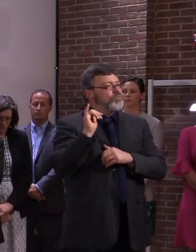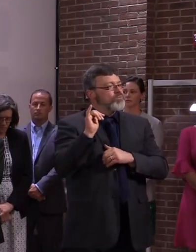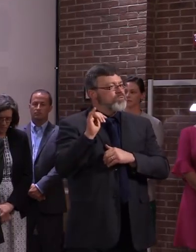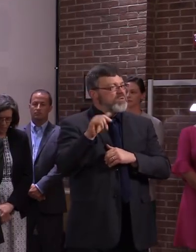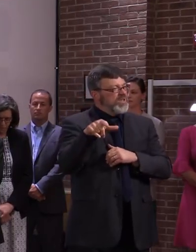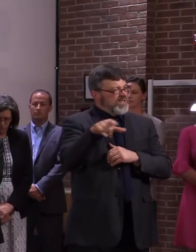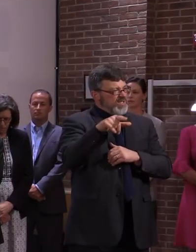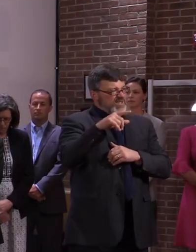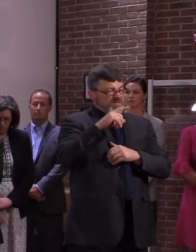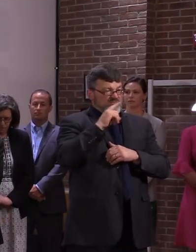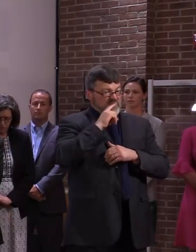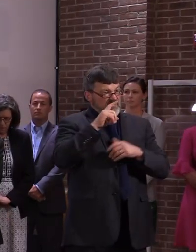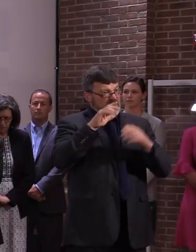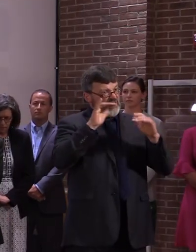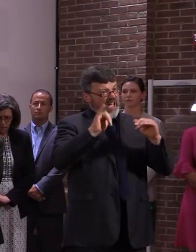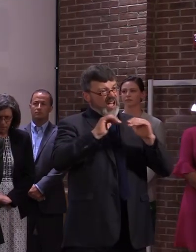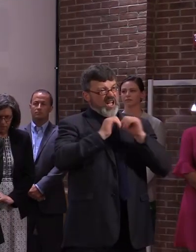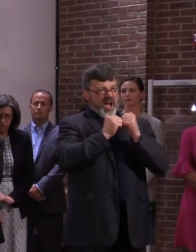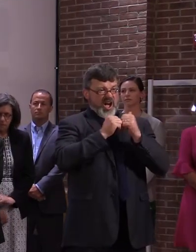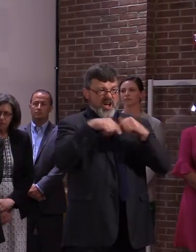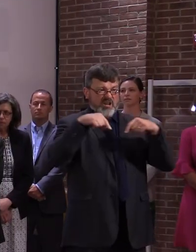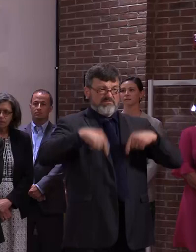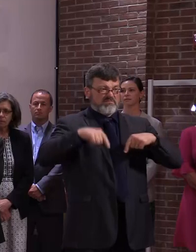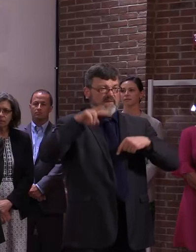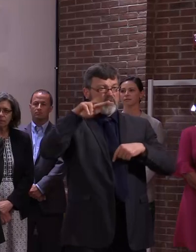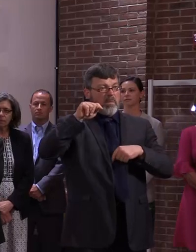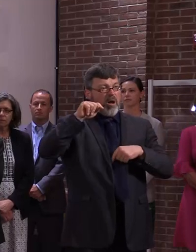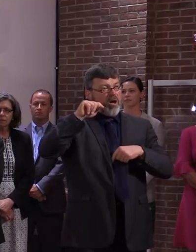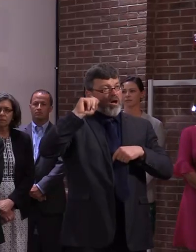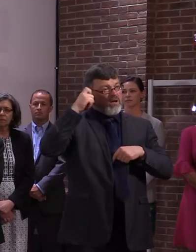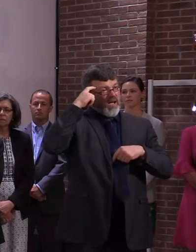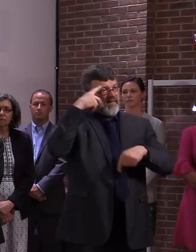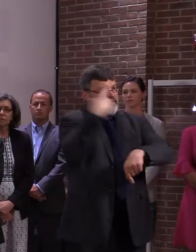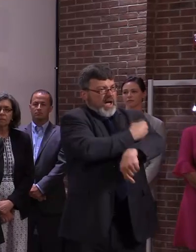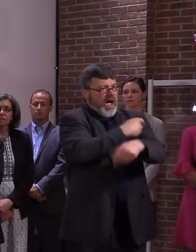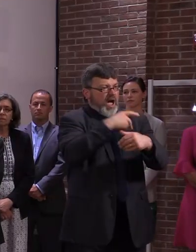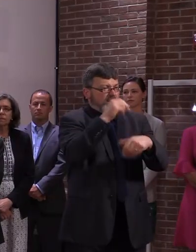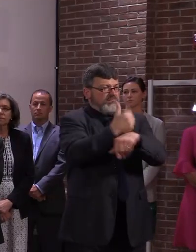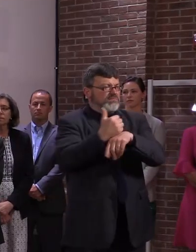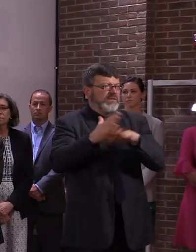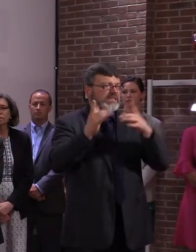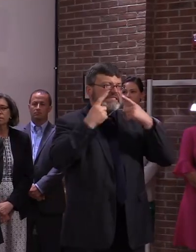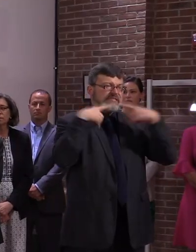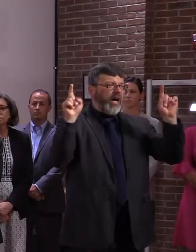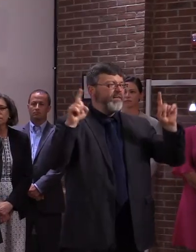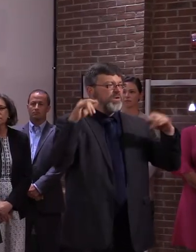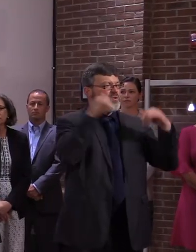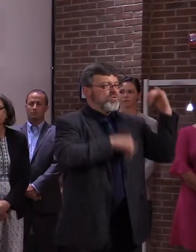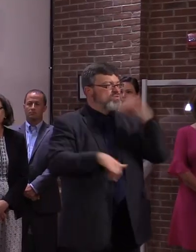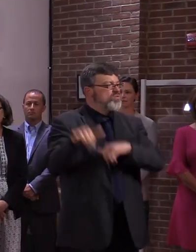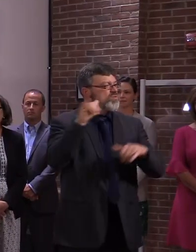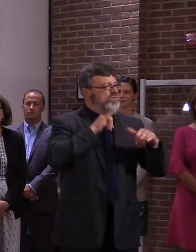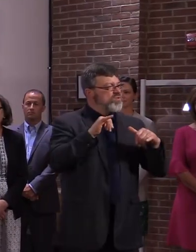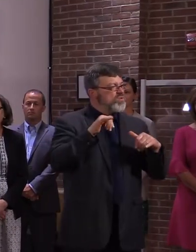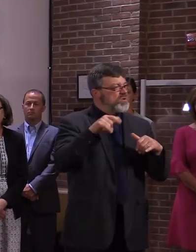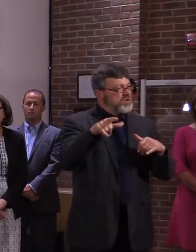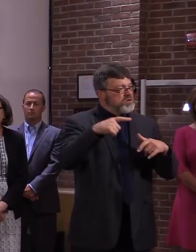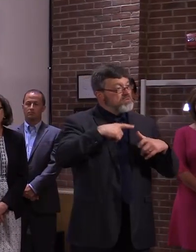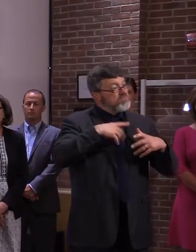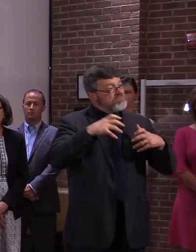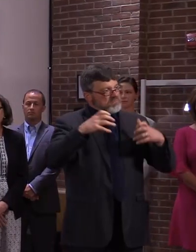successful vaccination effort. The governor has already named many, but I especially want to give a shout out to